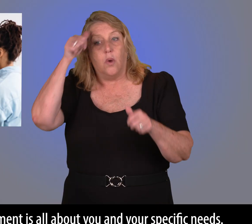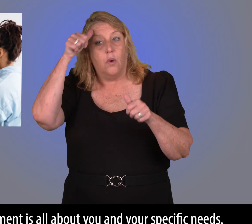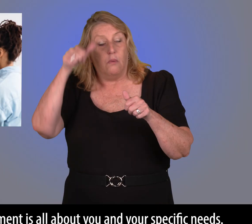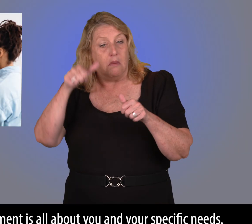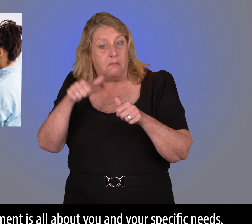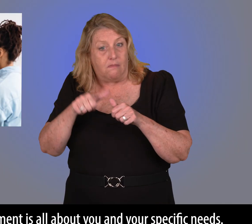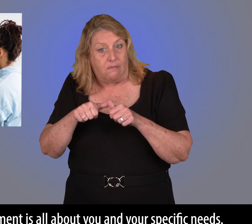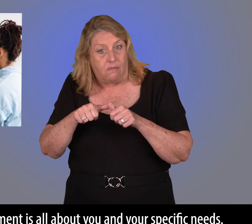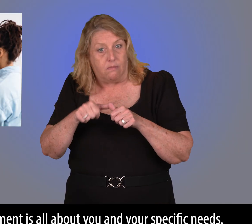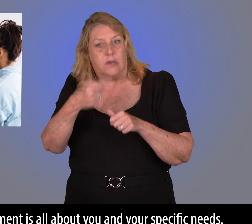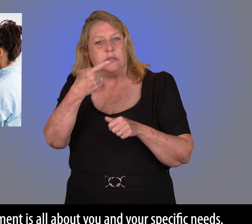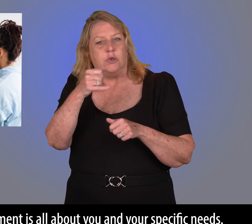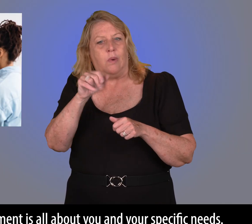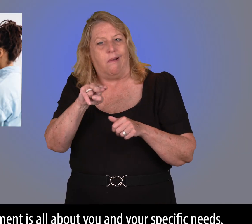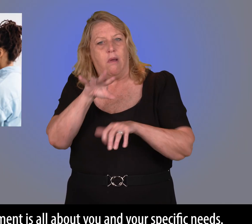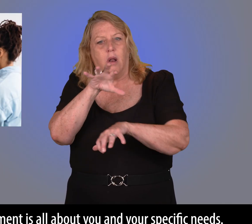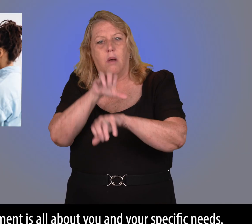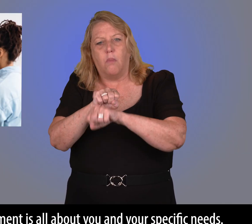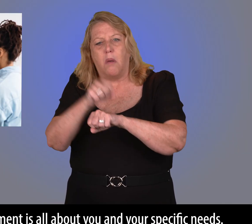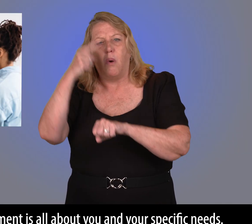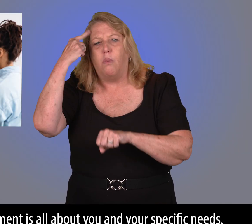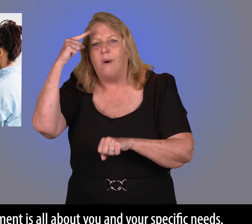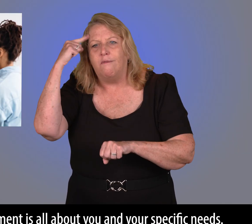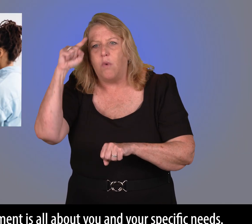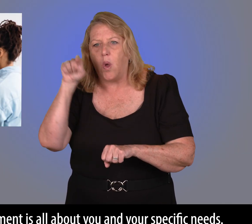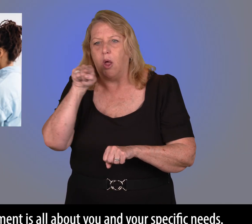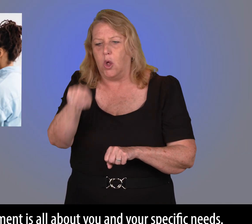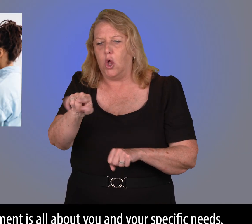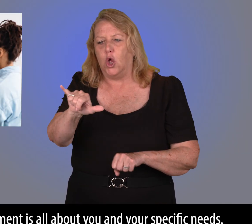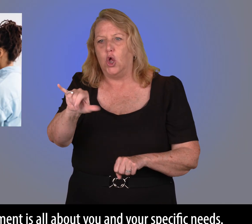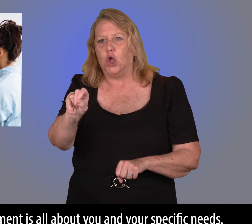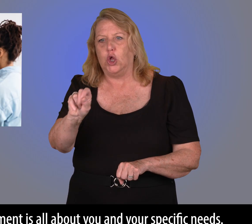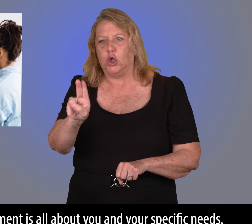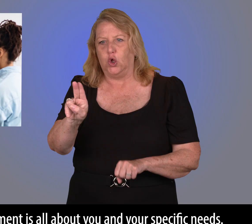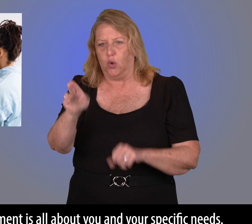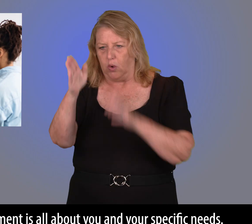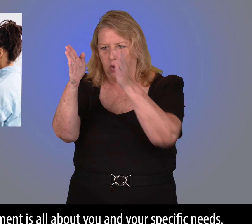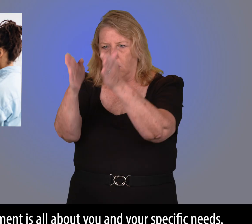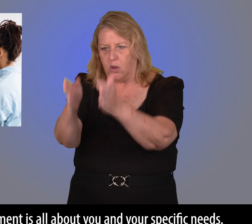Remember, the appointment is all about you and your specific needs.